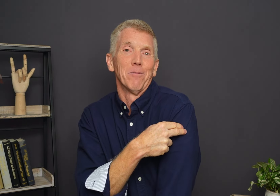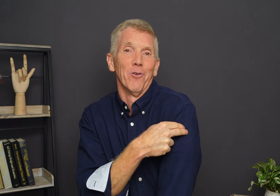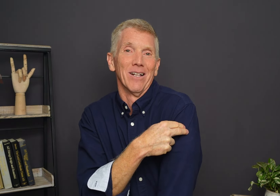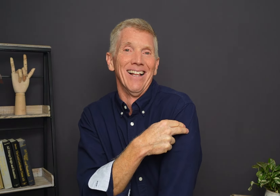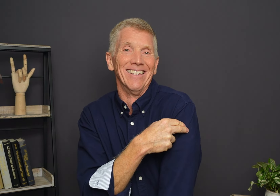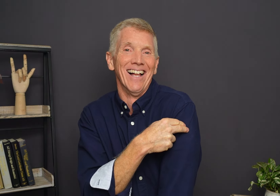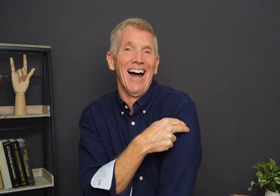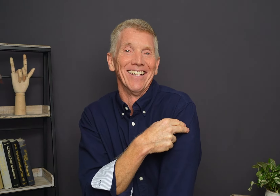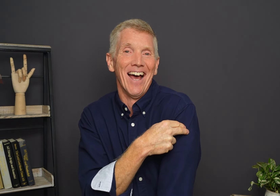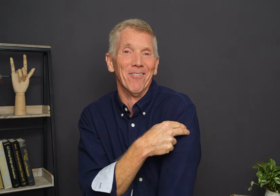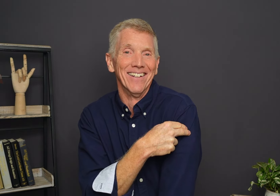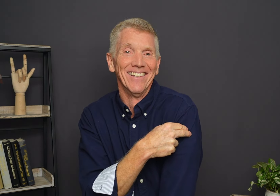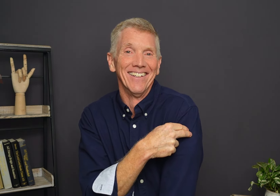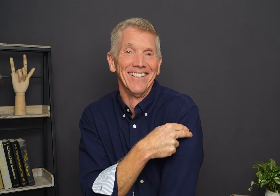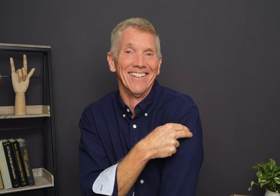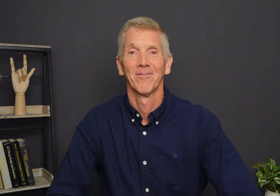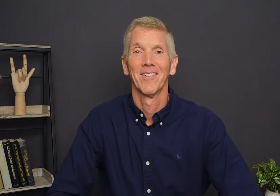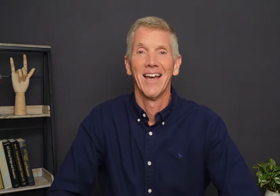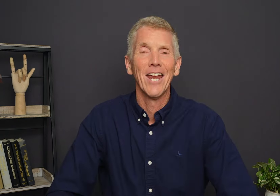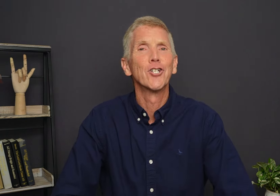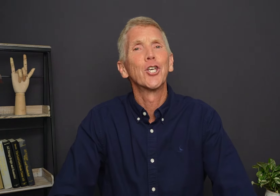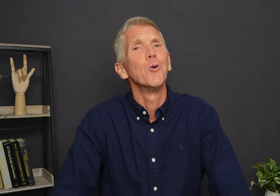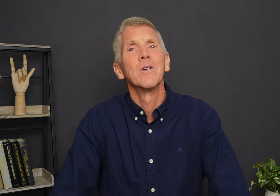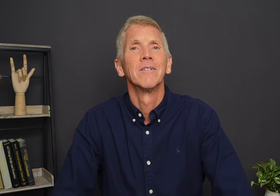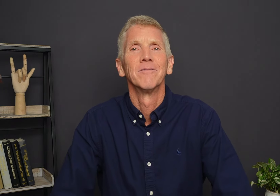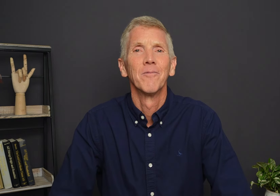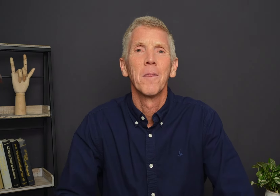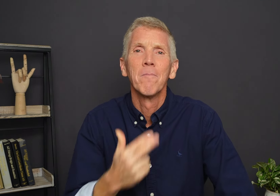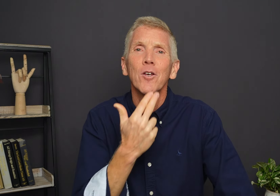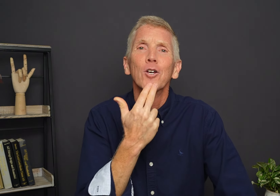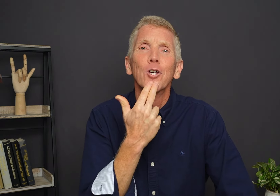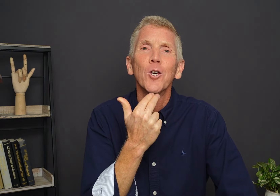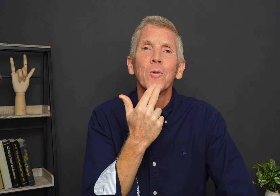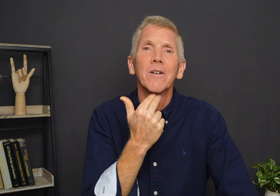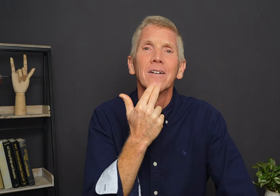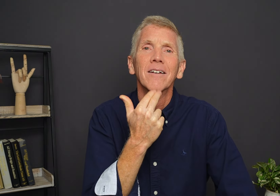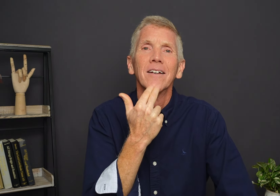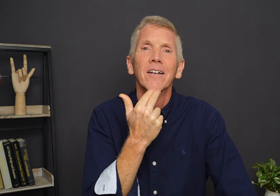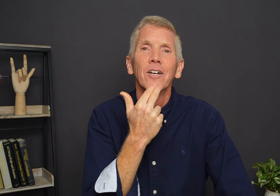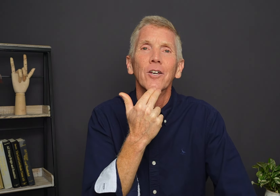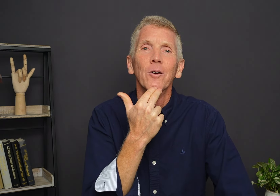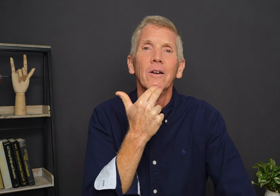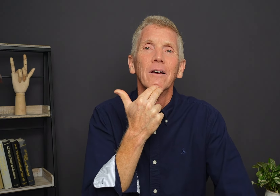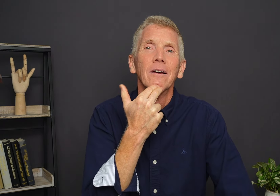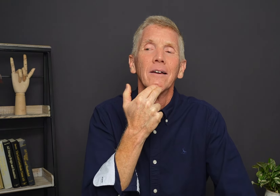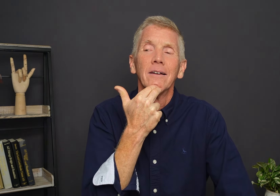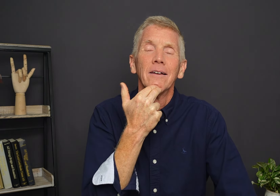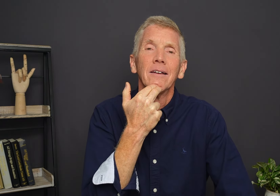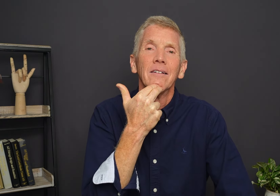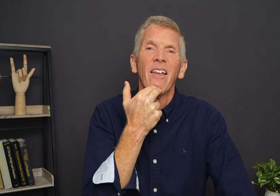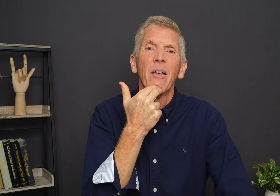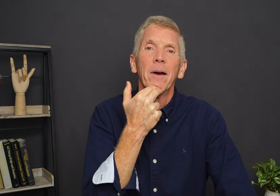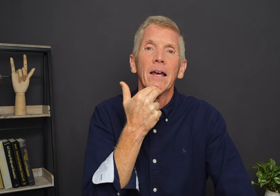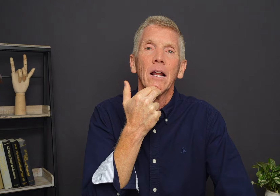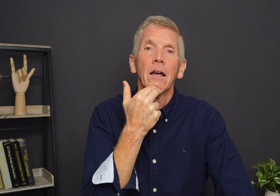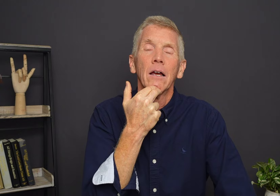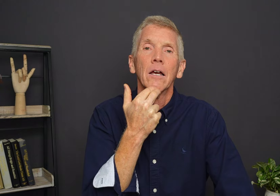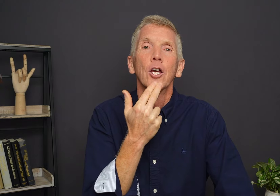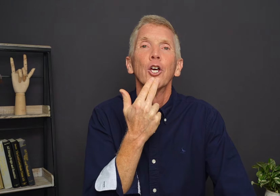there's a lot in that one. Okay, here's cute. Cute, cute. See that thumb again?